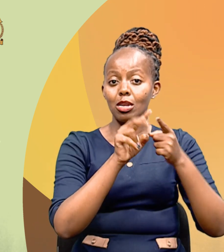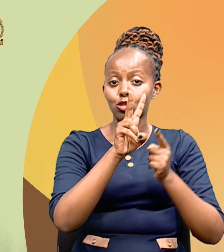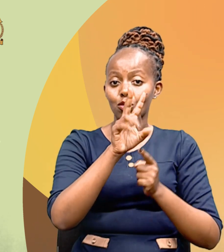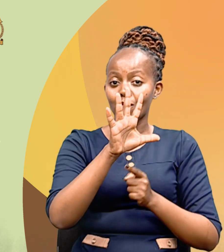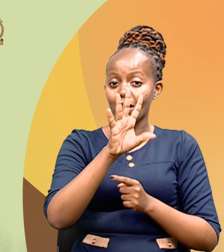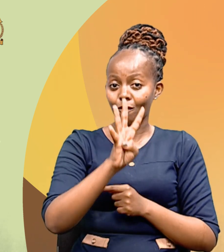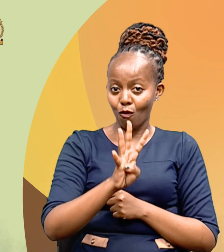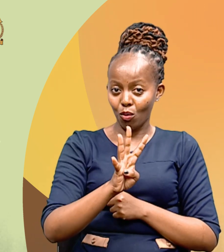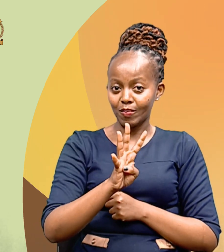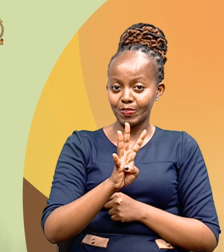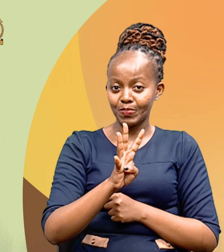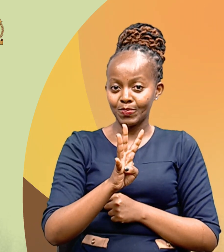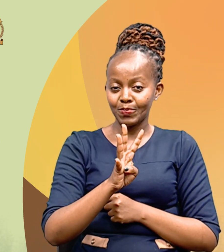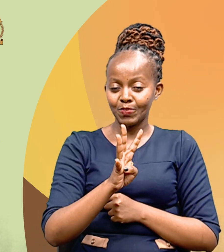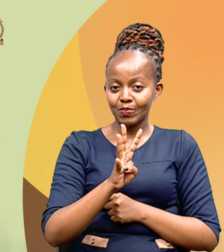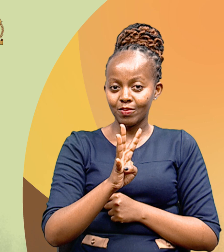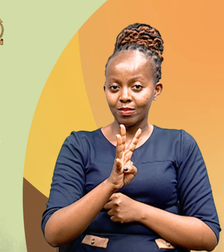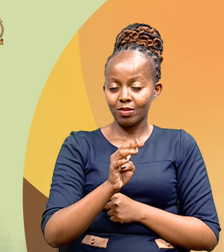+254